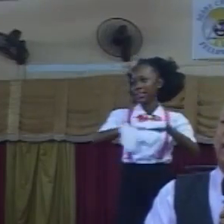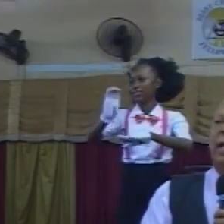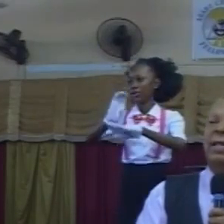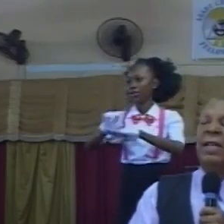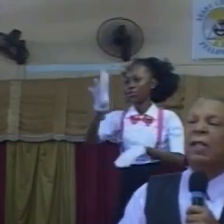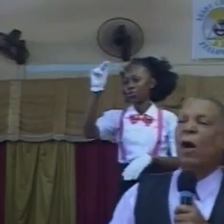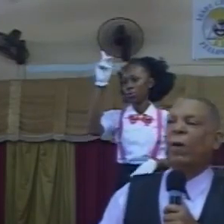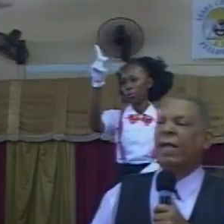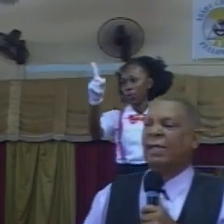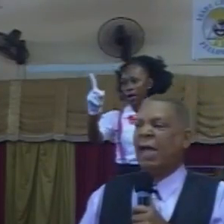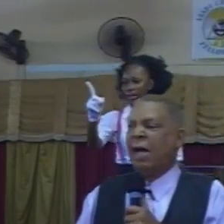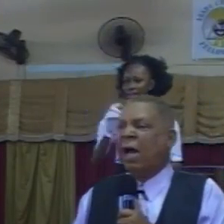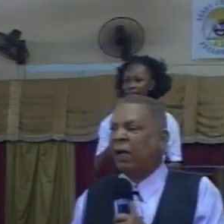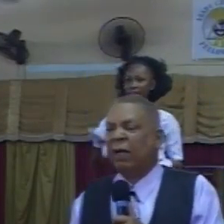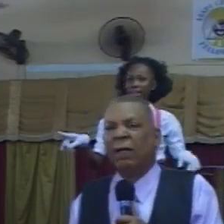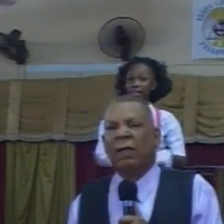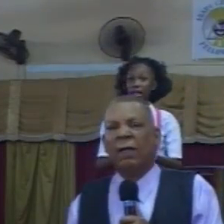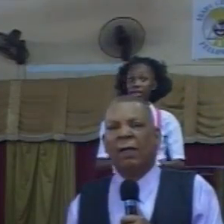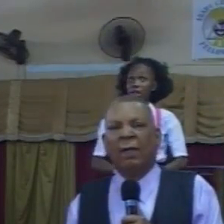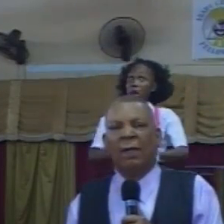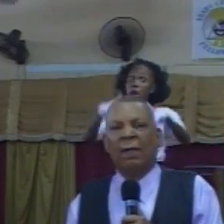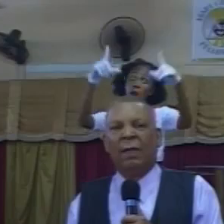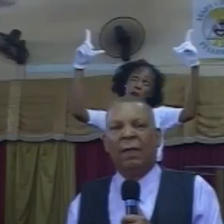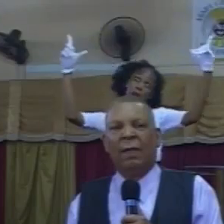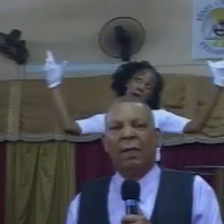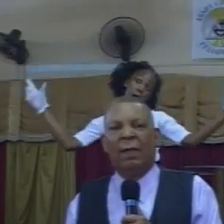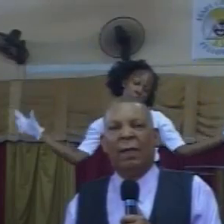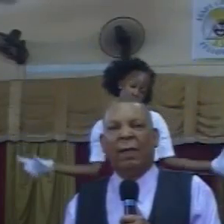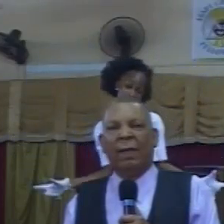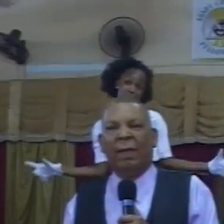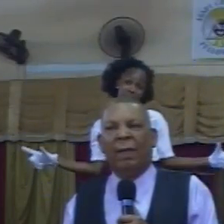nobody is as loud as they are.